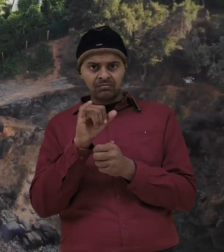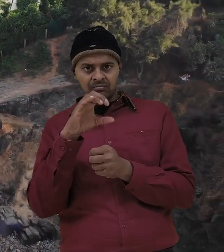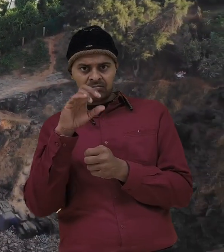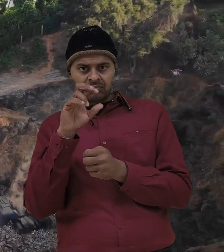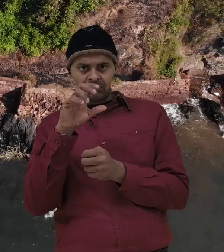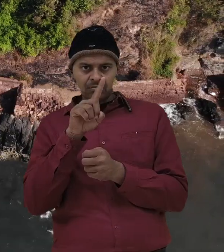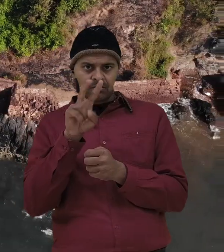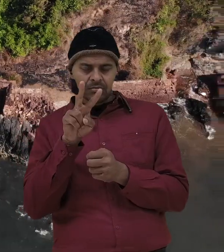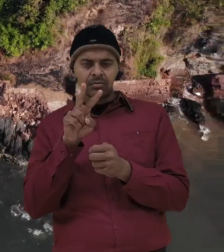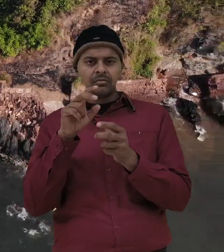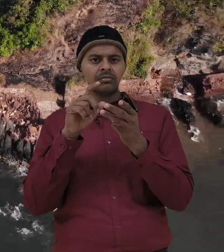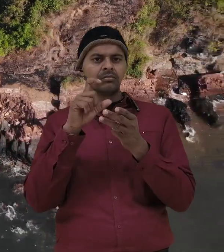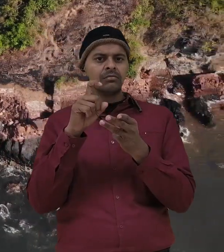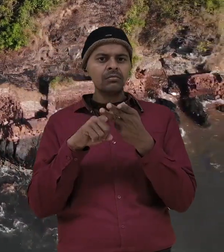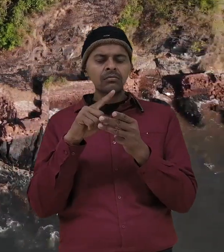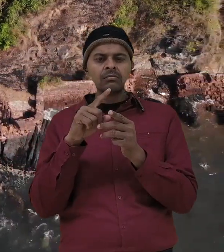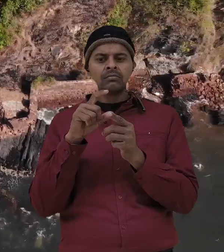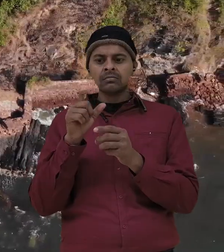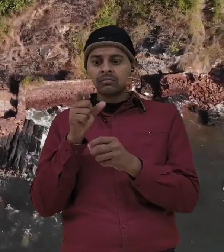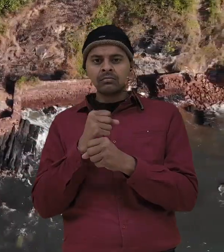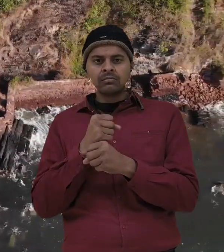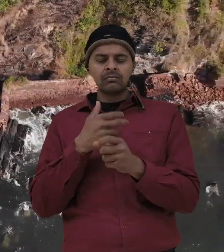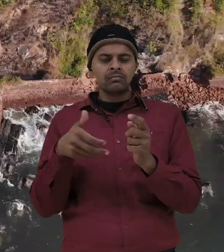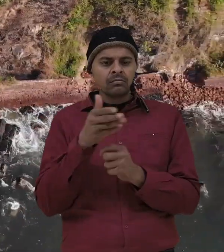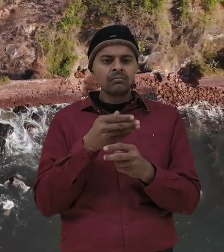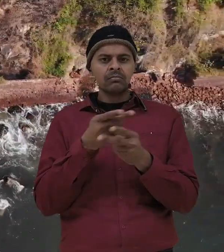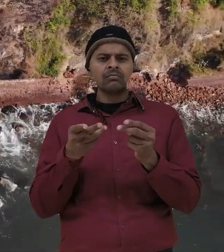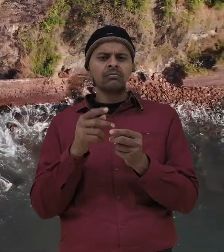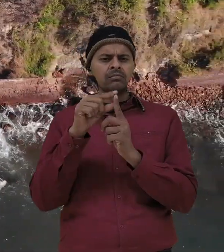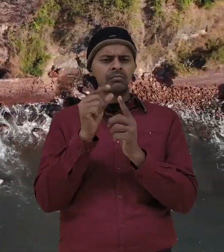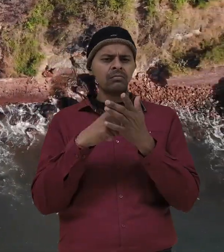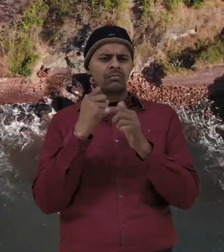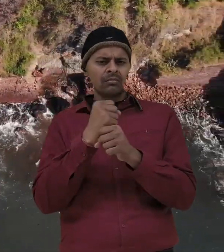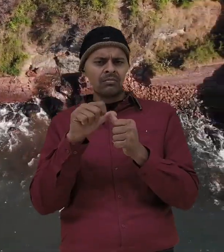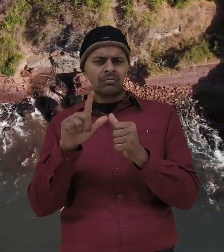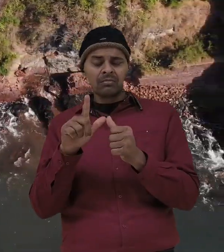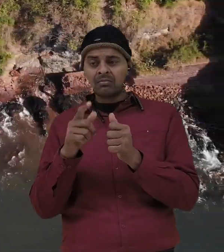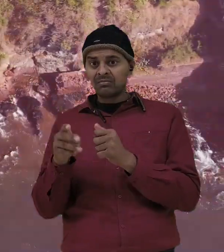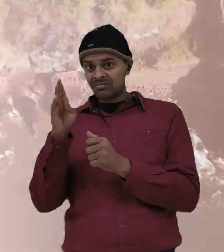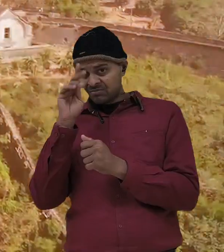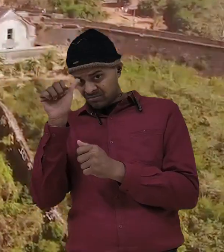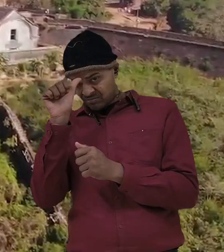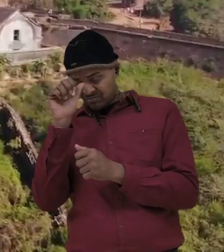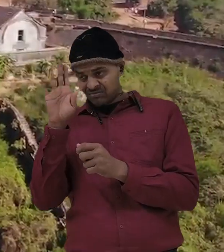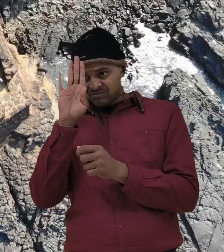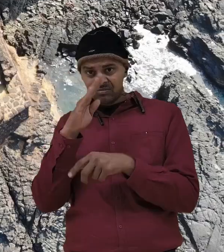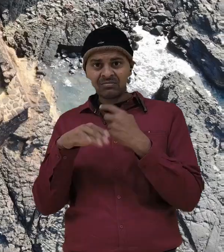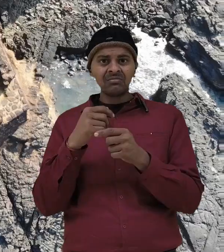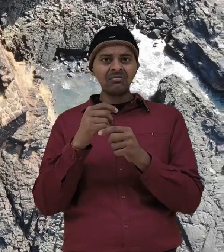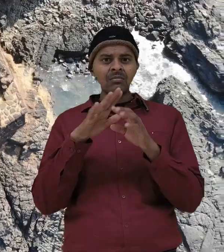Luis Relenso da Tavera 1609 to 1612 CE. It was named